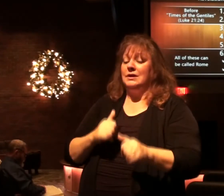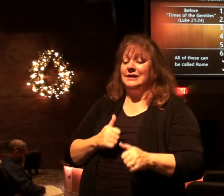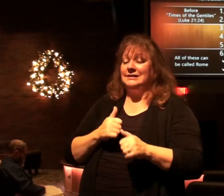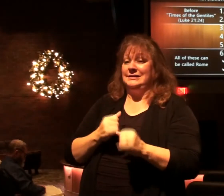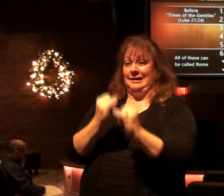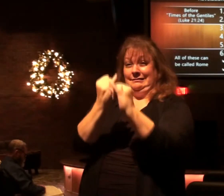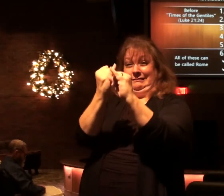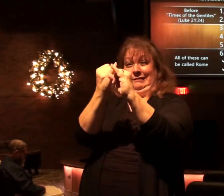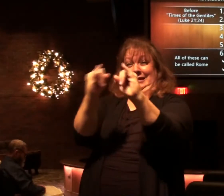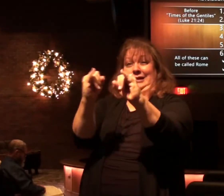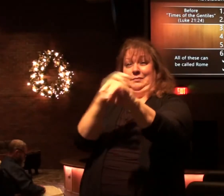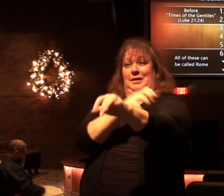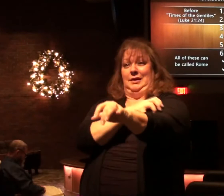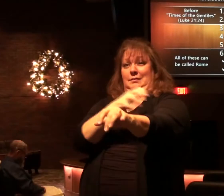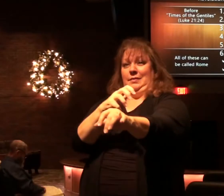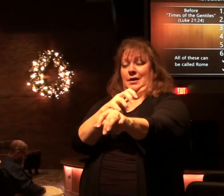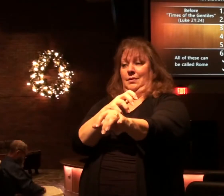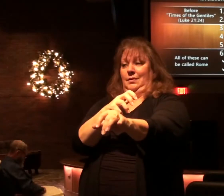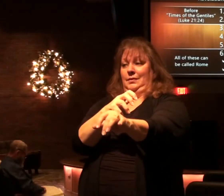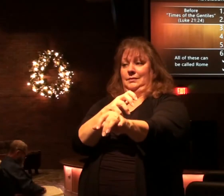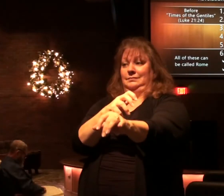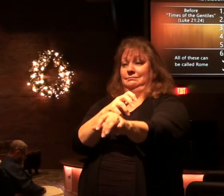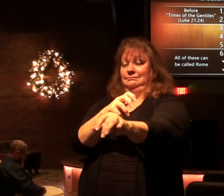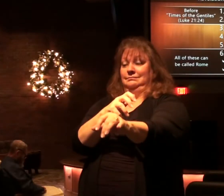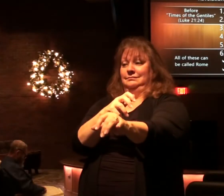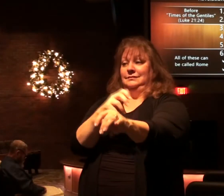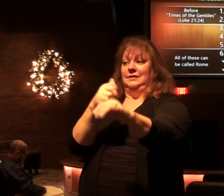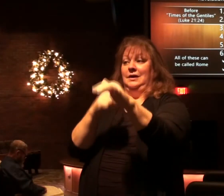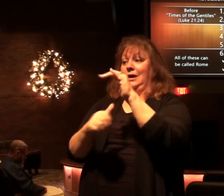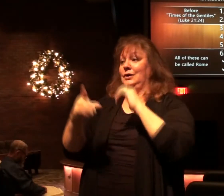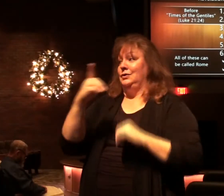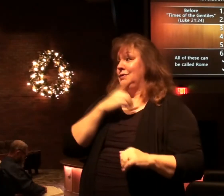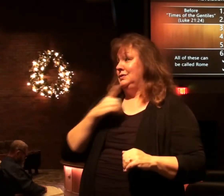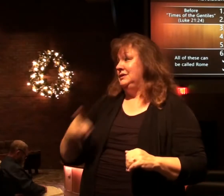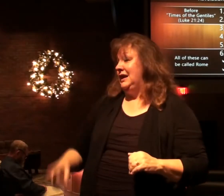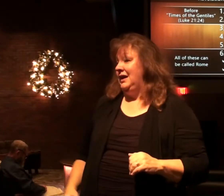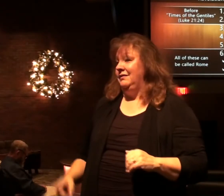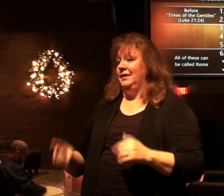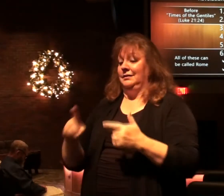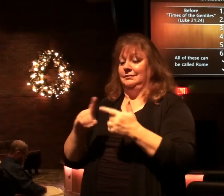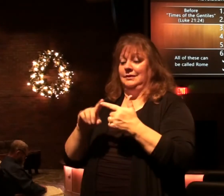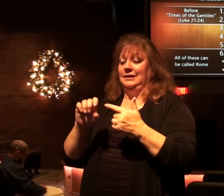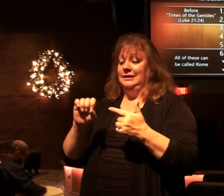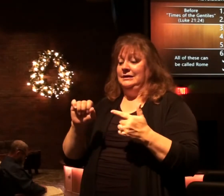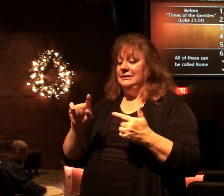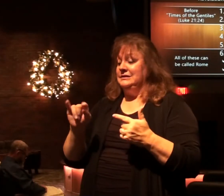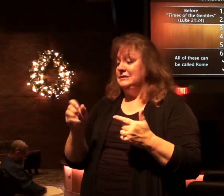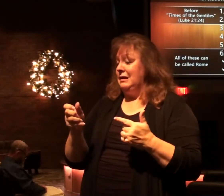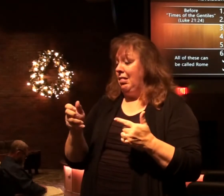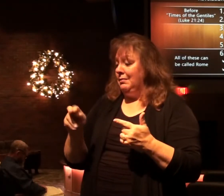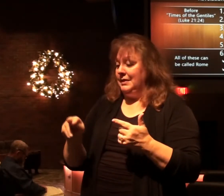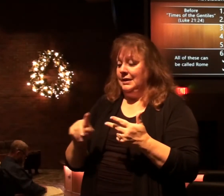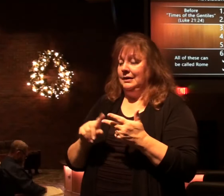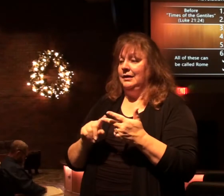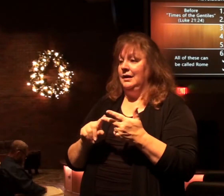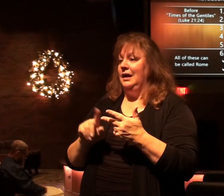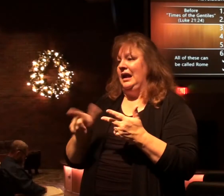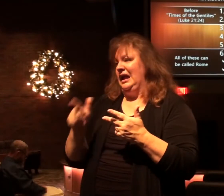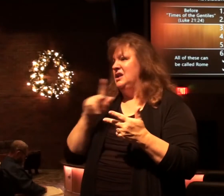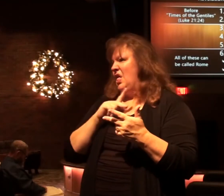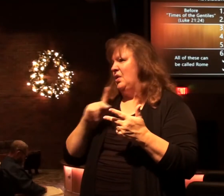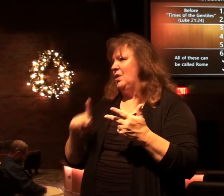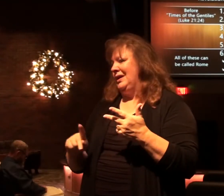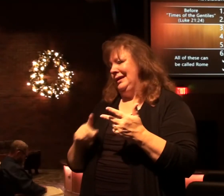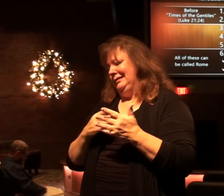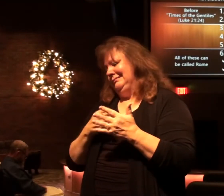an independent power as it did, for example, under David, under Solomon, and even under subsequent